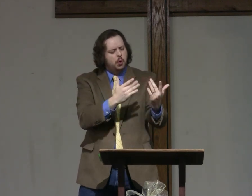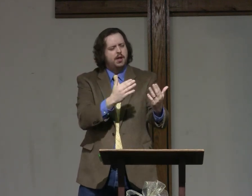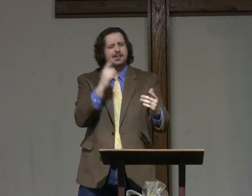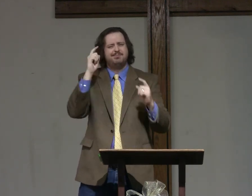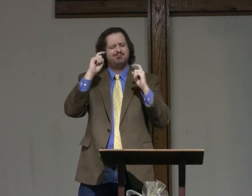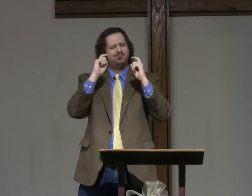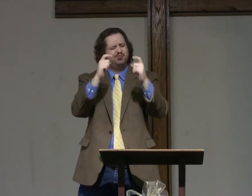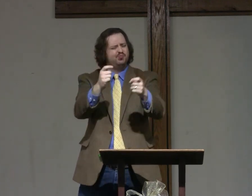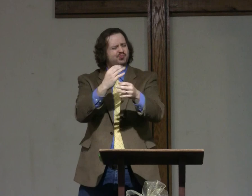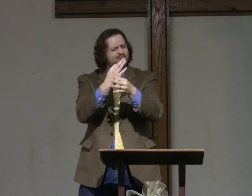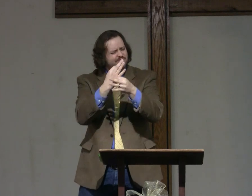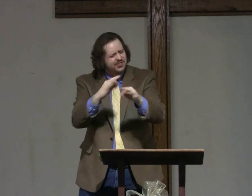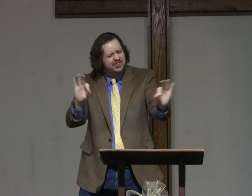this morning.